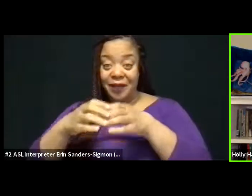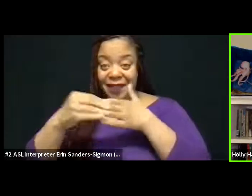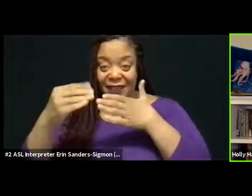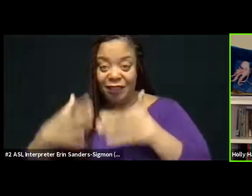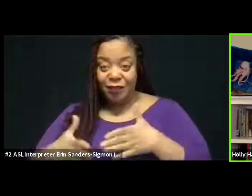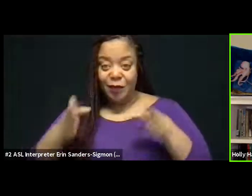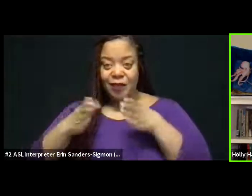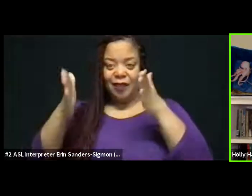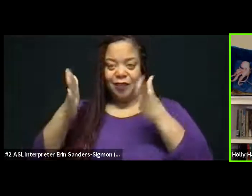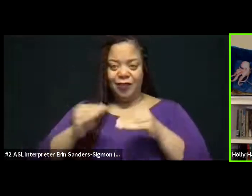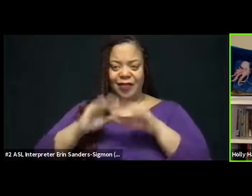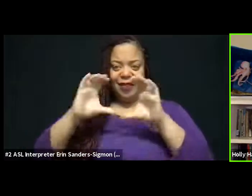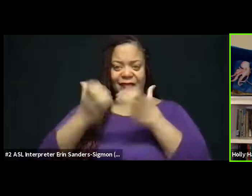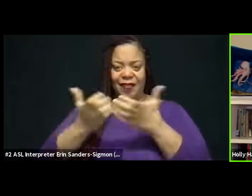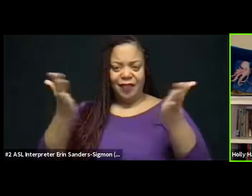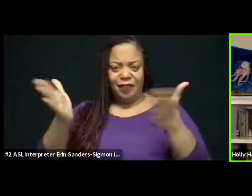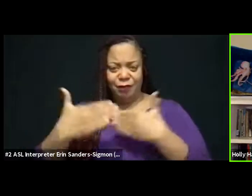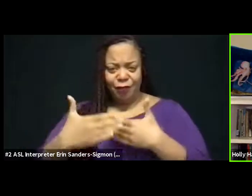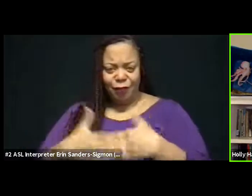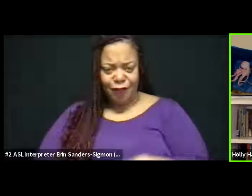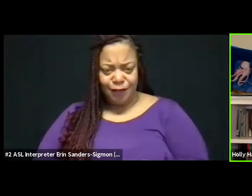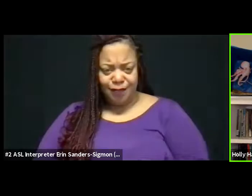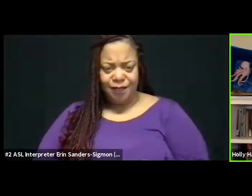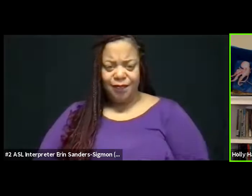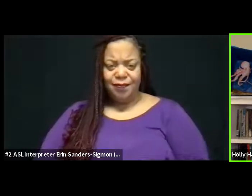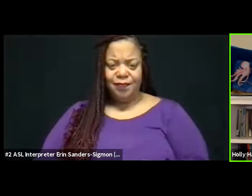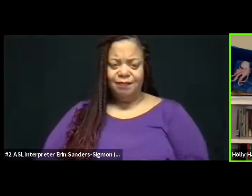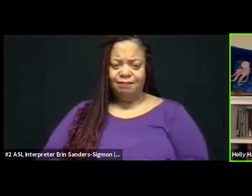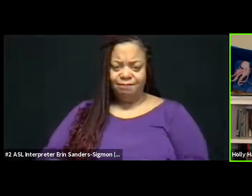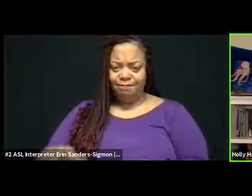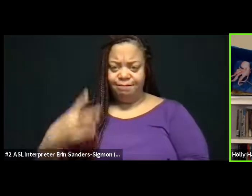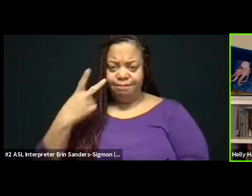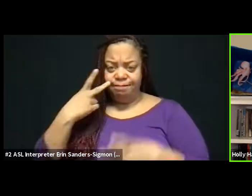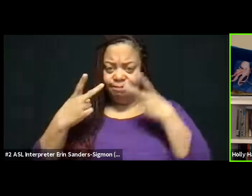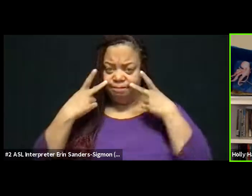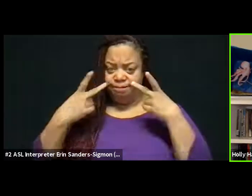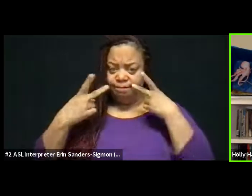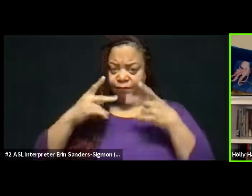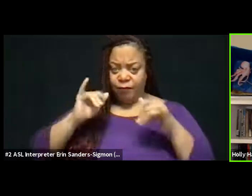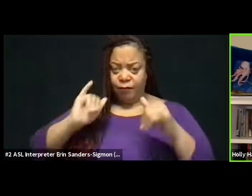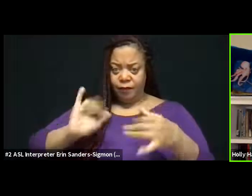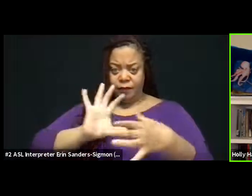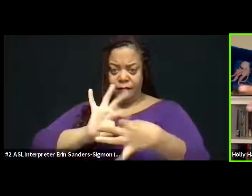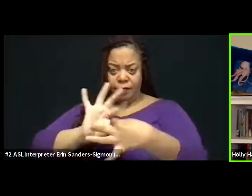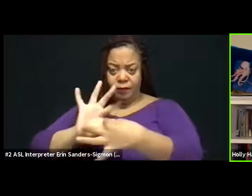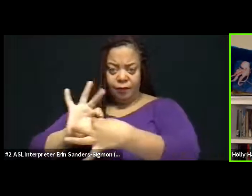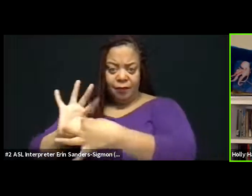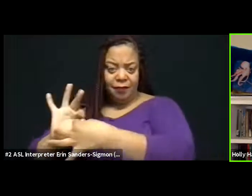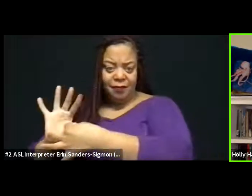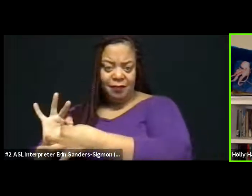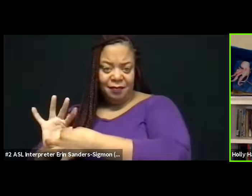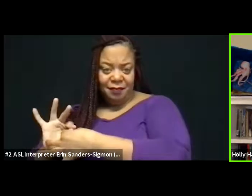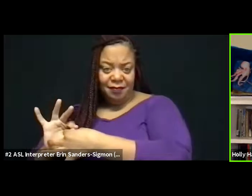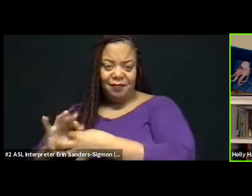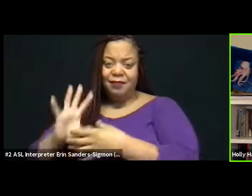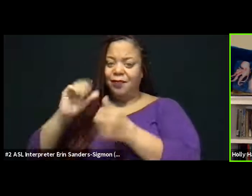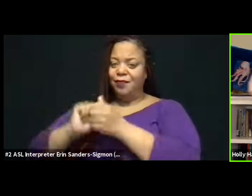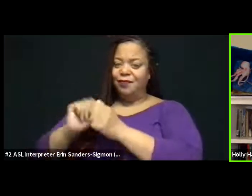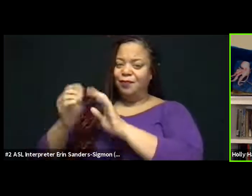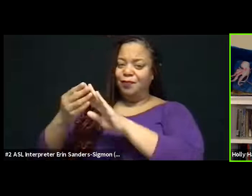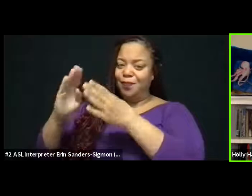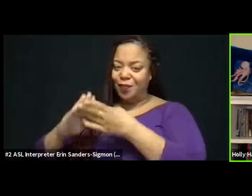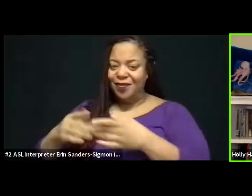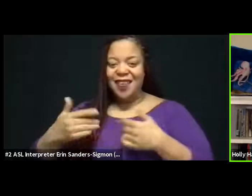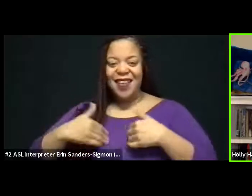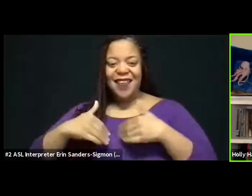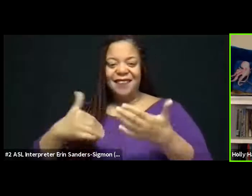seeing those relationships and having access to their community in new ways, to those same relationships that I may